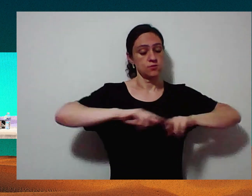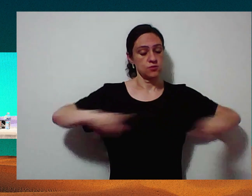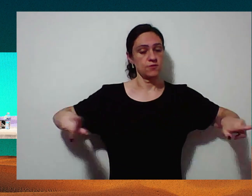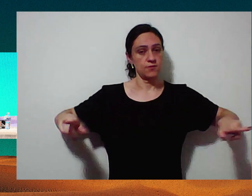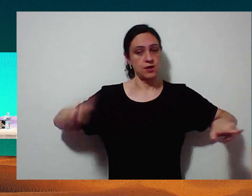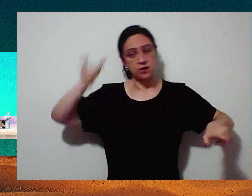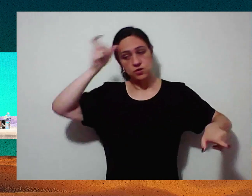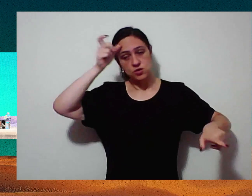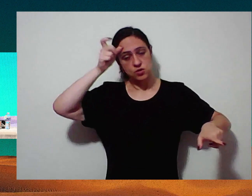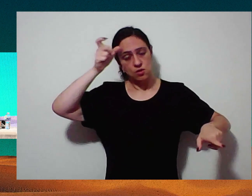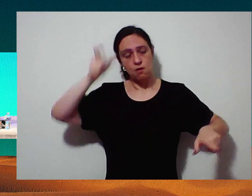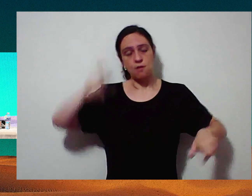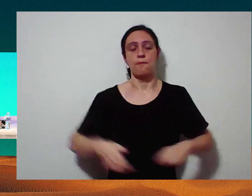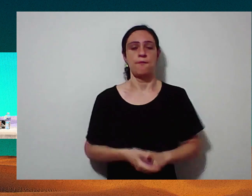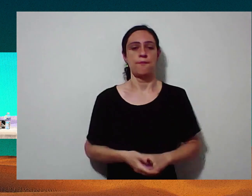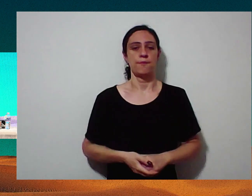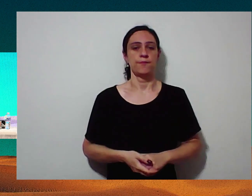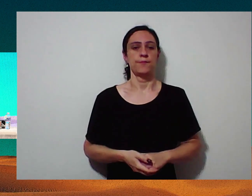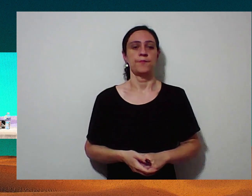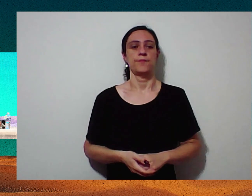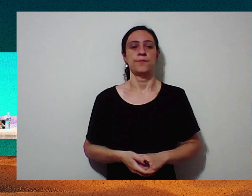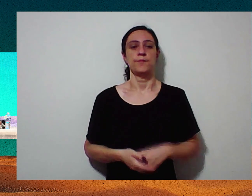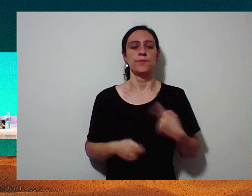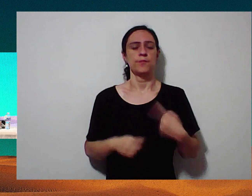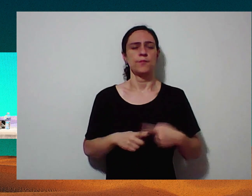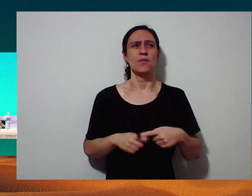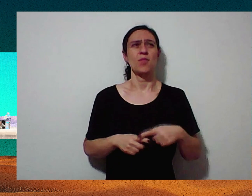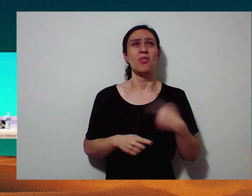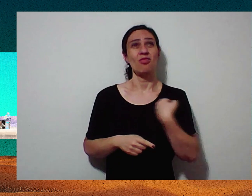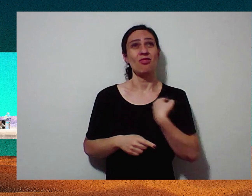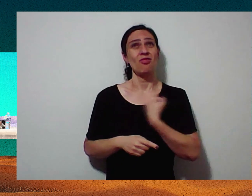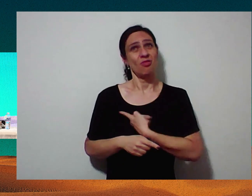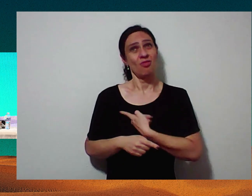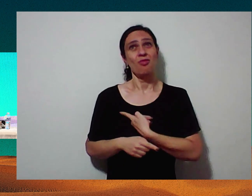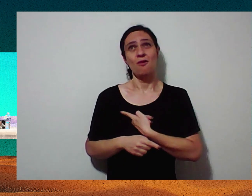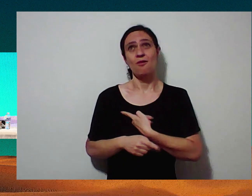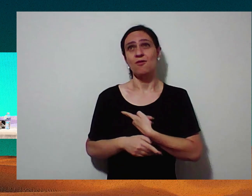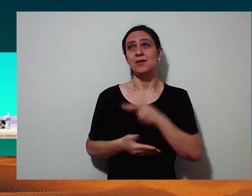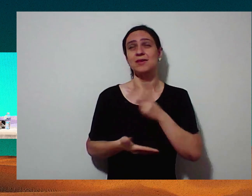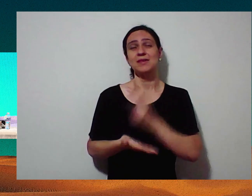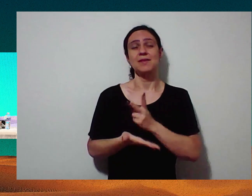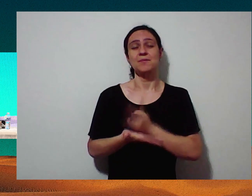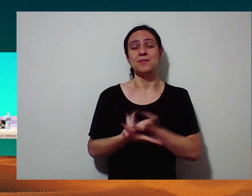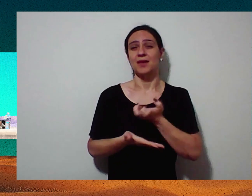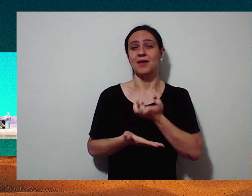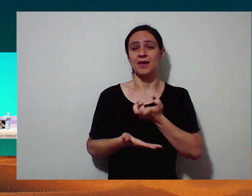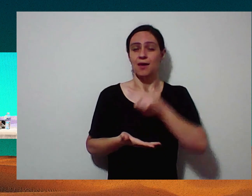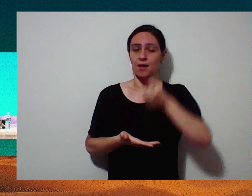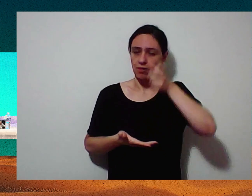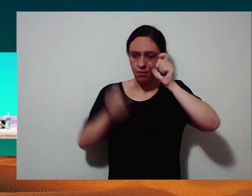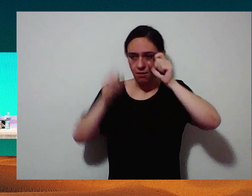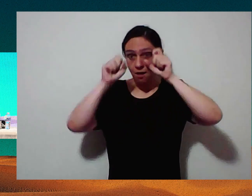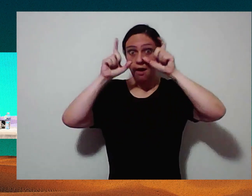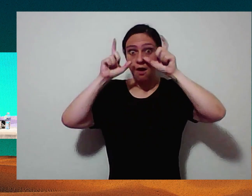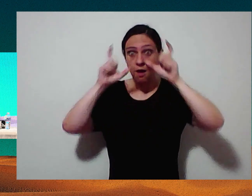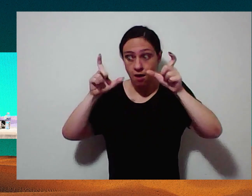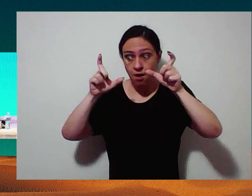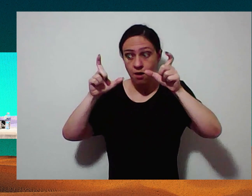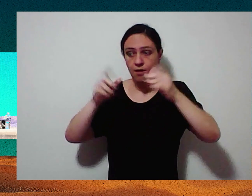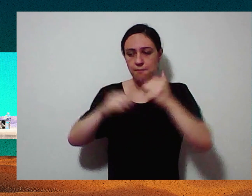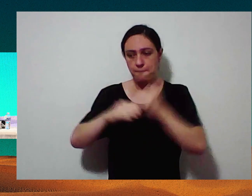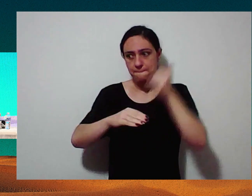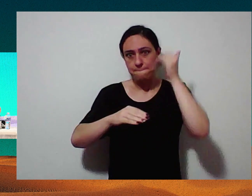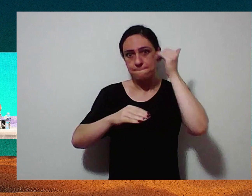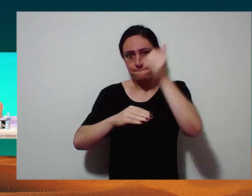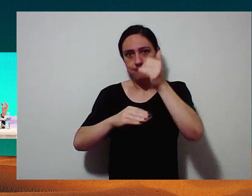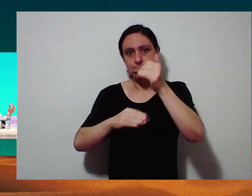temos essa tendência de amar ambição. Because Ter ambição pela posição. Because we have this trend in